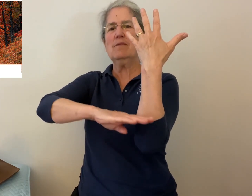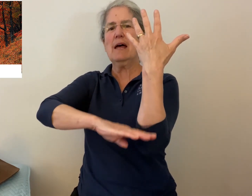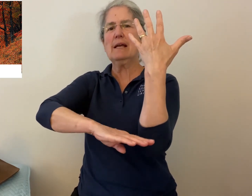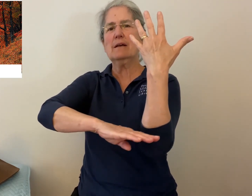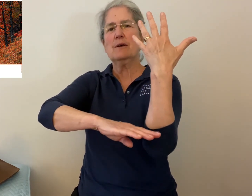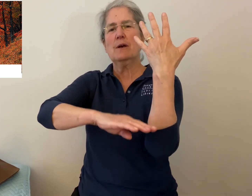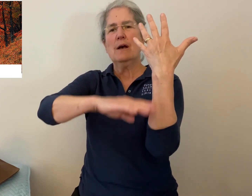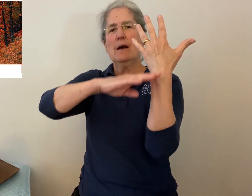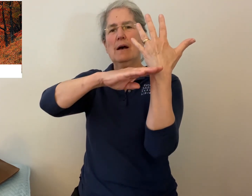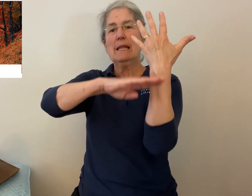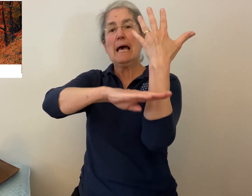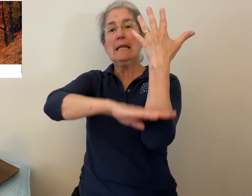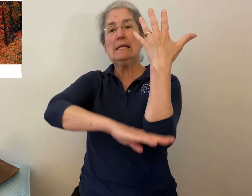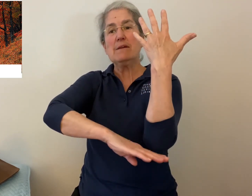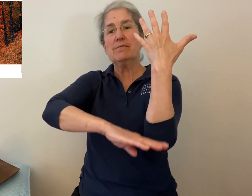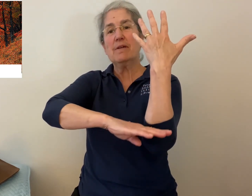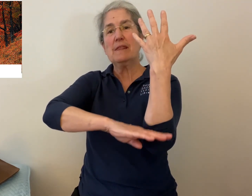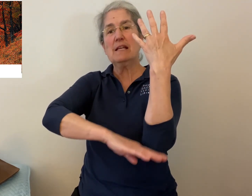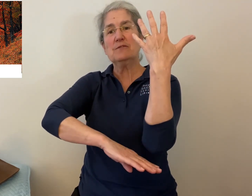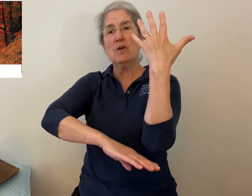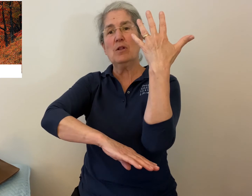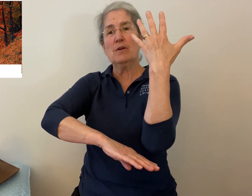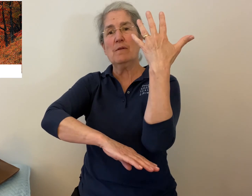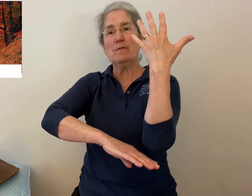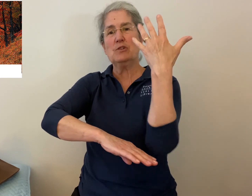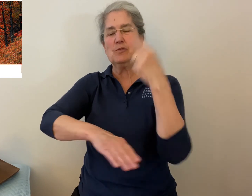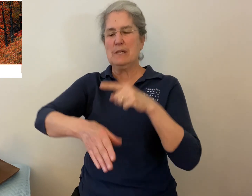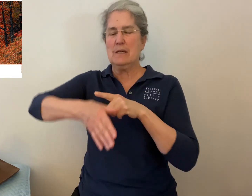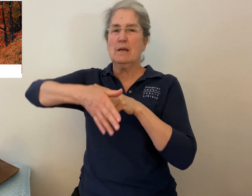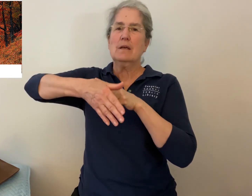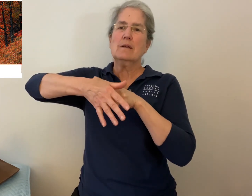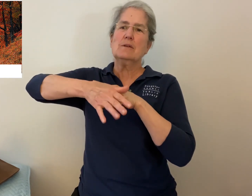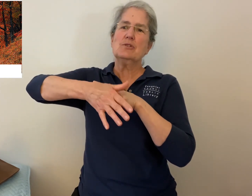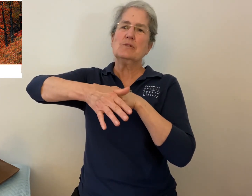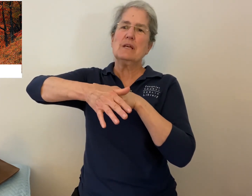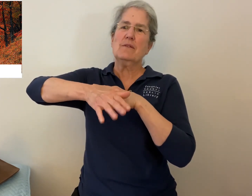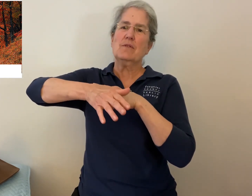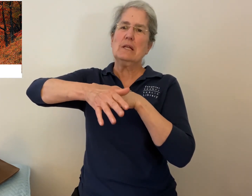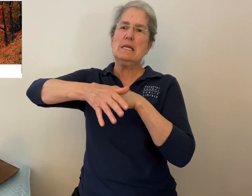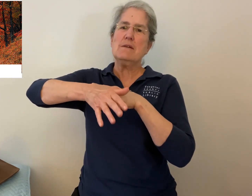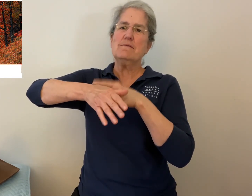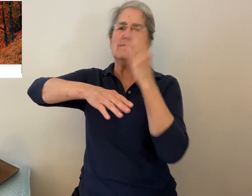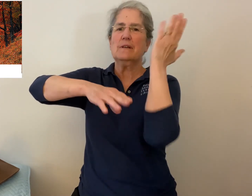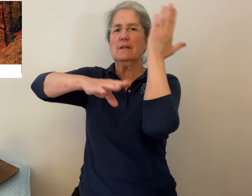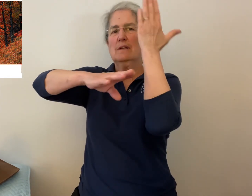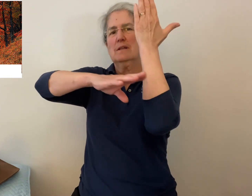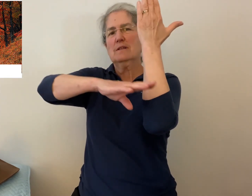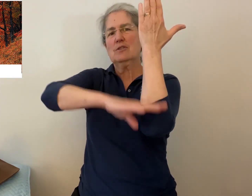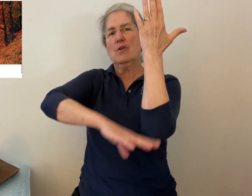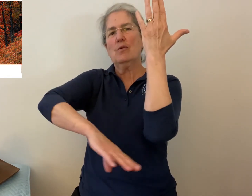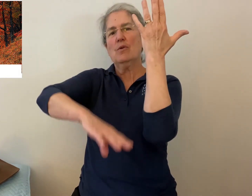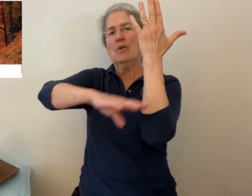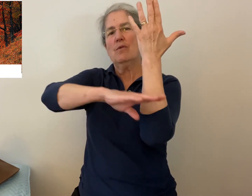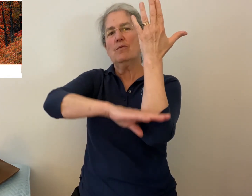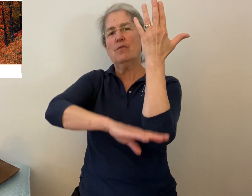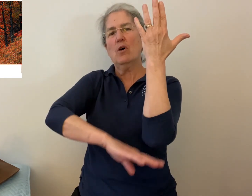like a leaf that has fallen off of the tree. Here's your sign for leaf. So